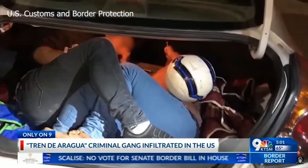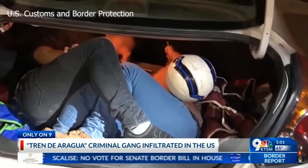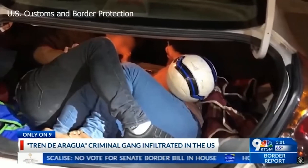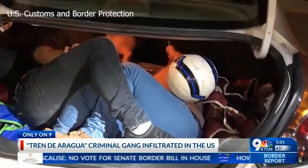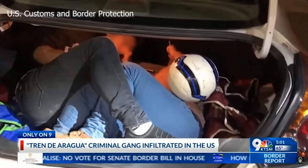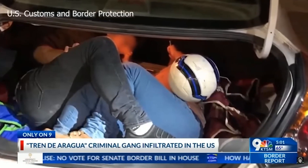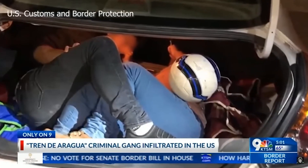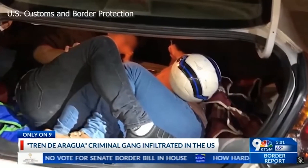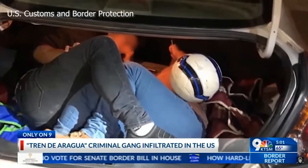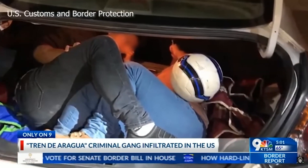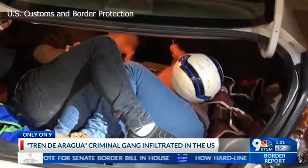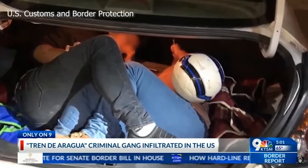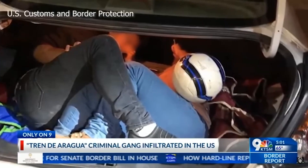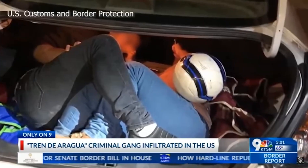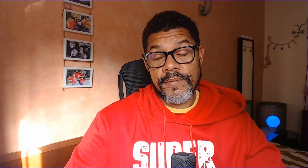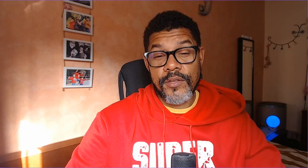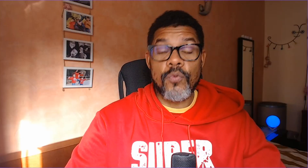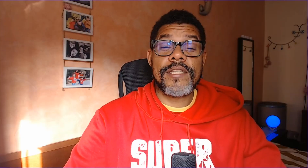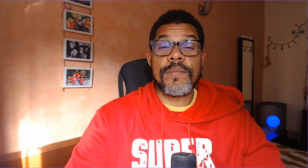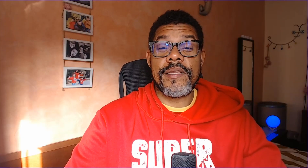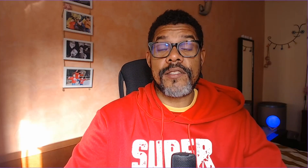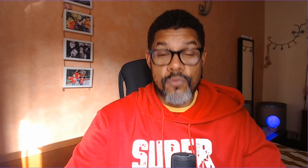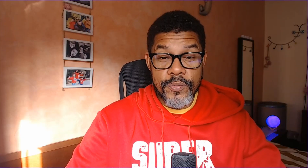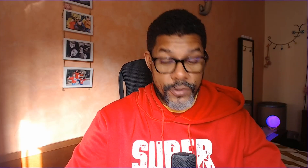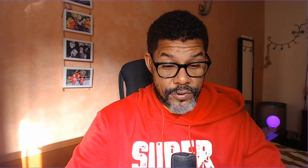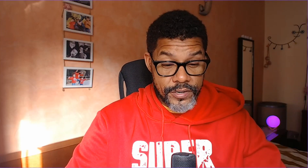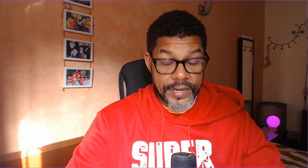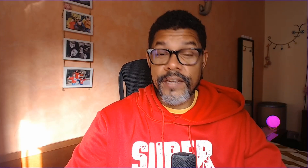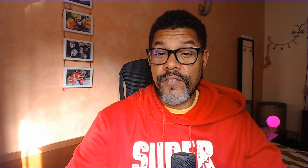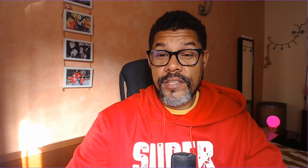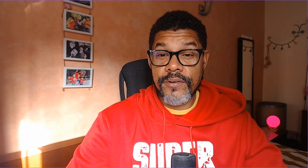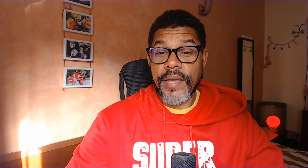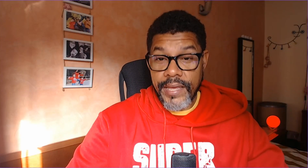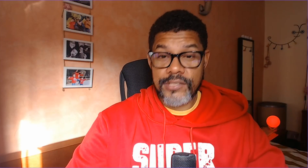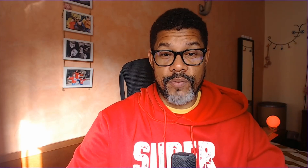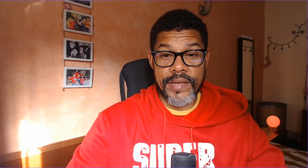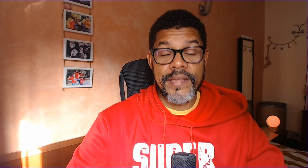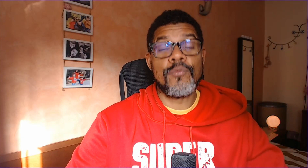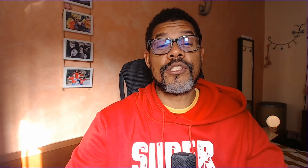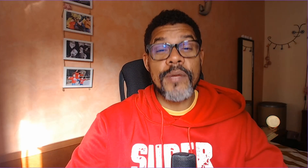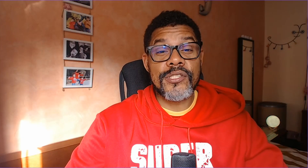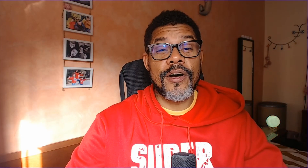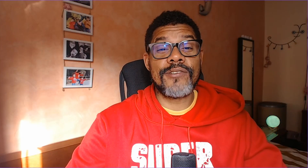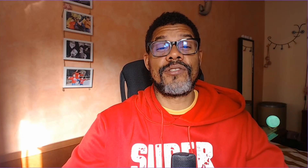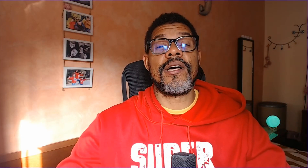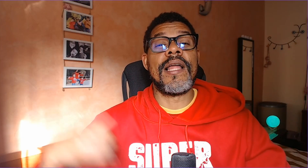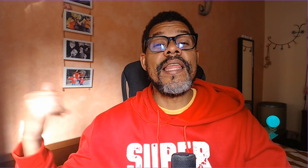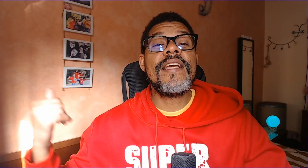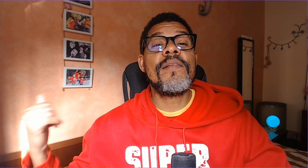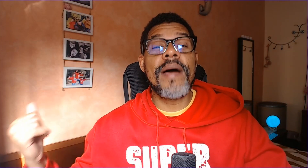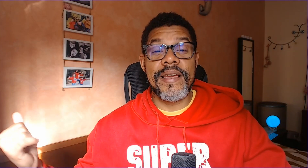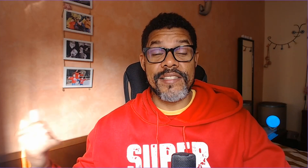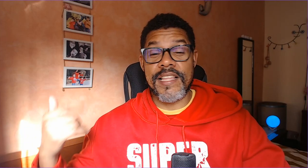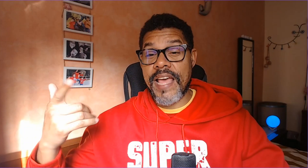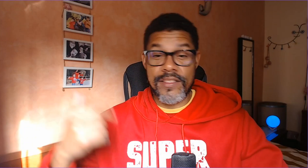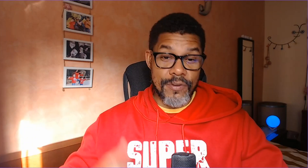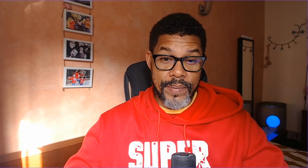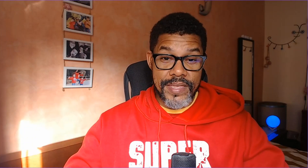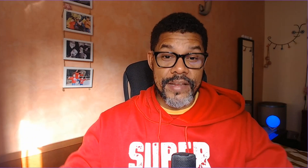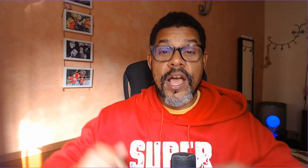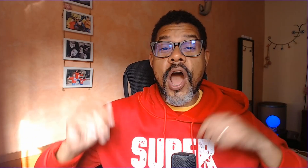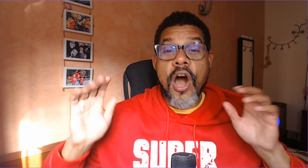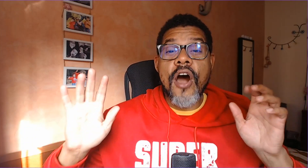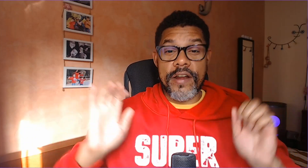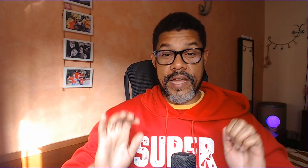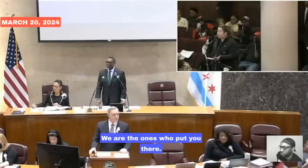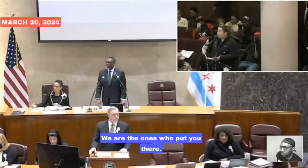this criminal organization in the United States. Which means the woman earlier in the video is right, which means also the legal migrants that have an